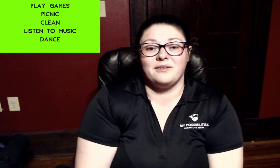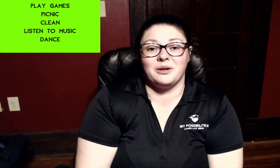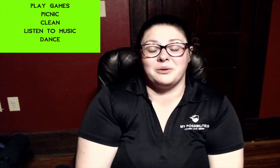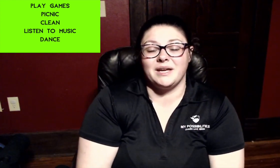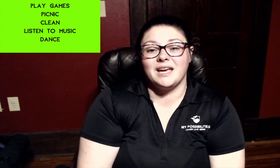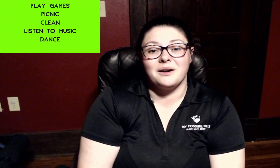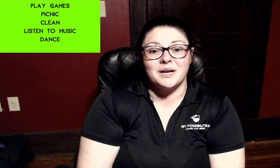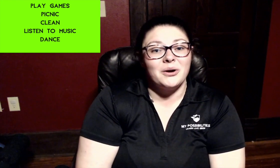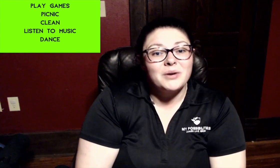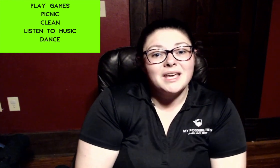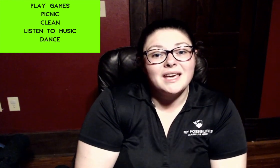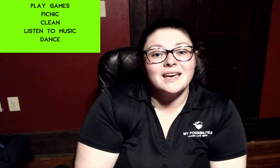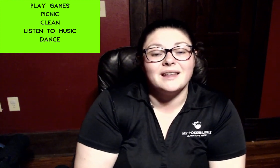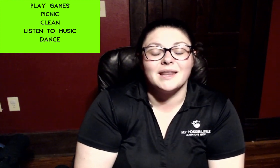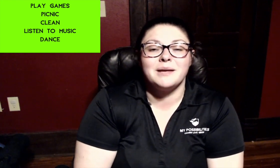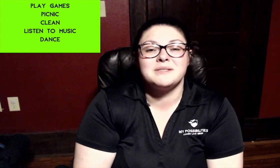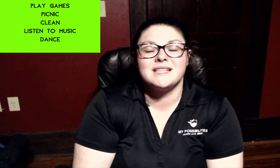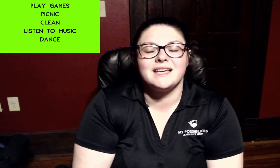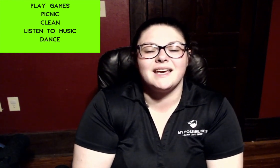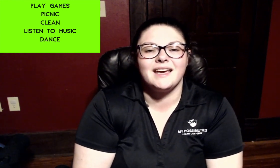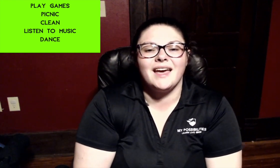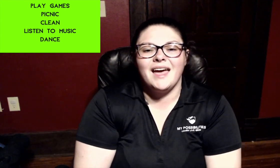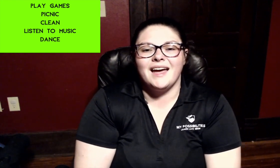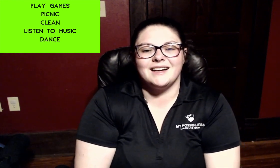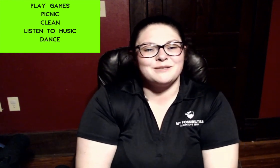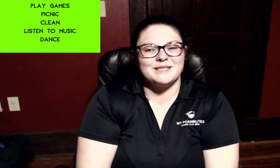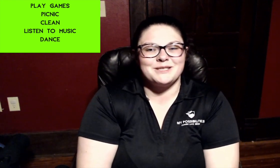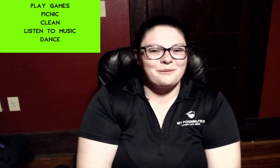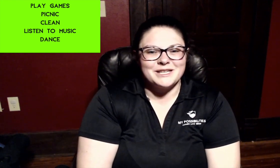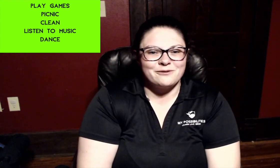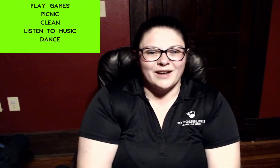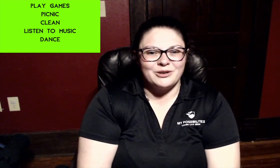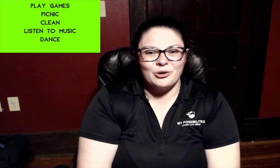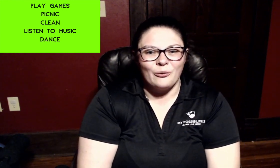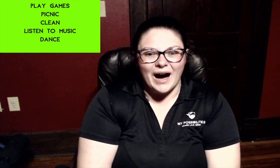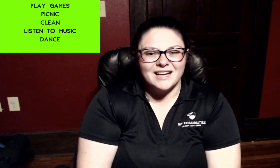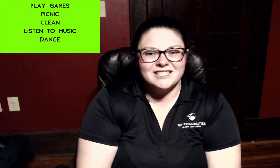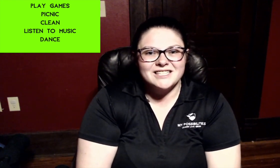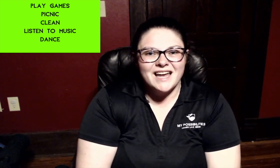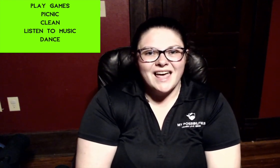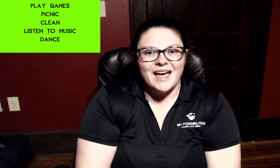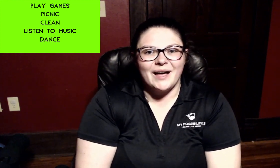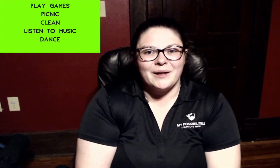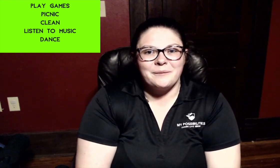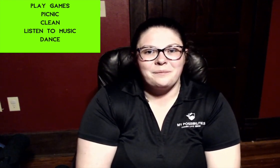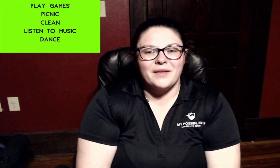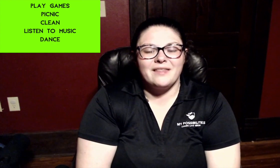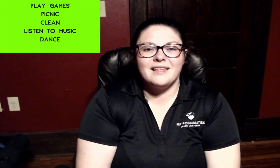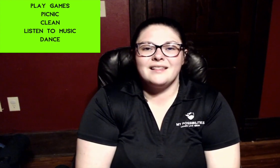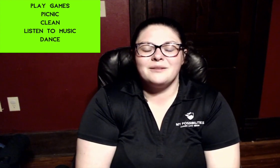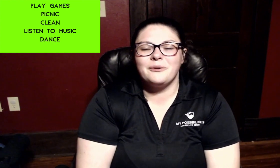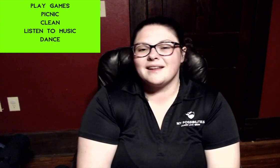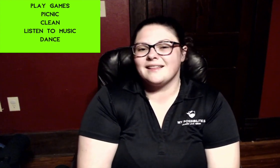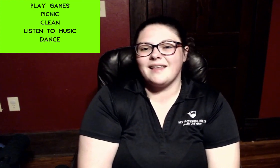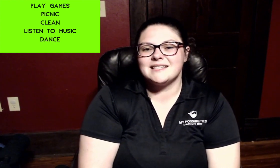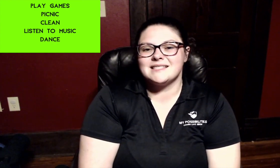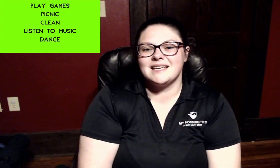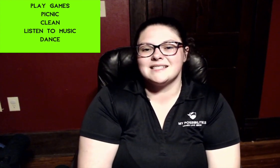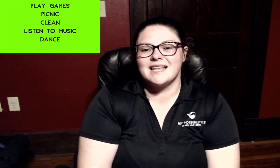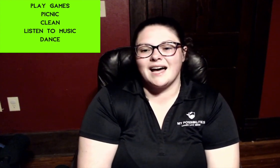doing karaoke and lip singing, and it's been so much fun to watch. And then one of the last things that I